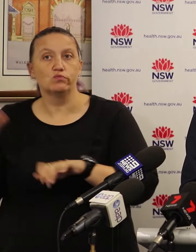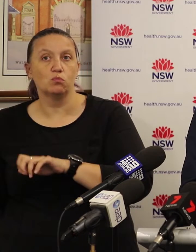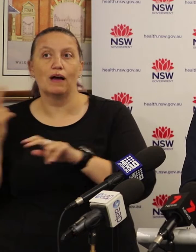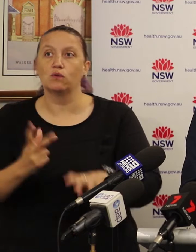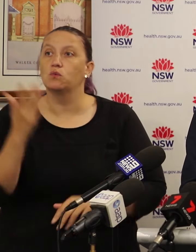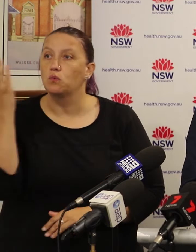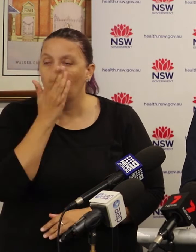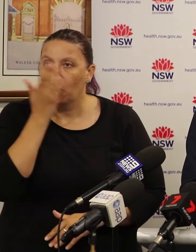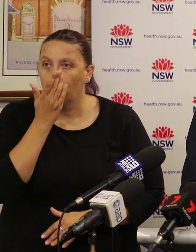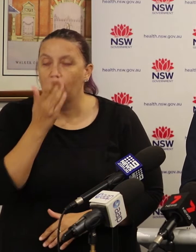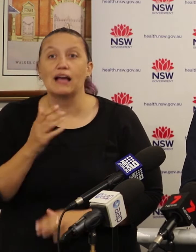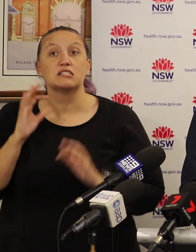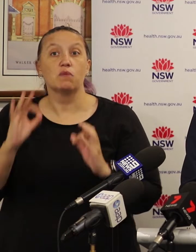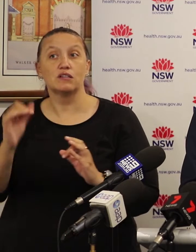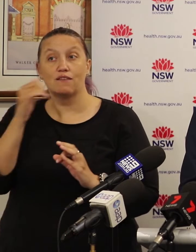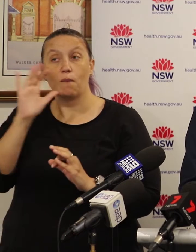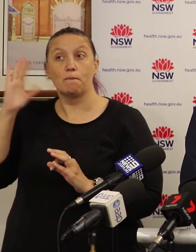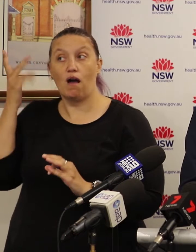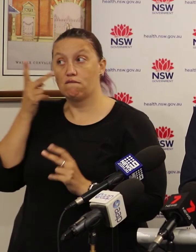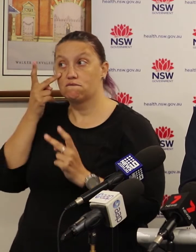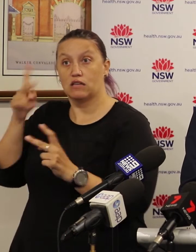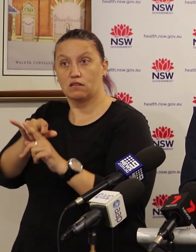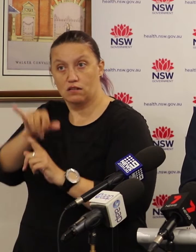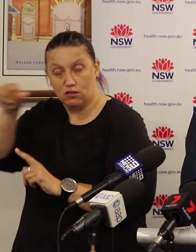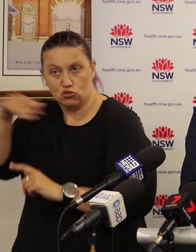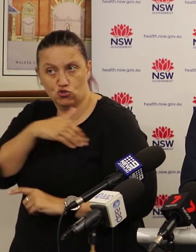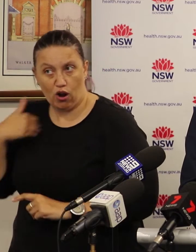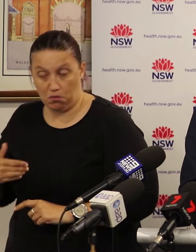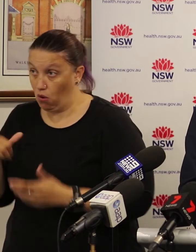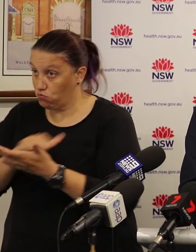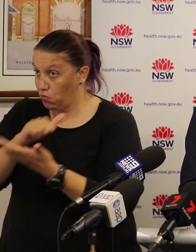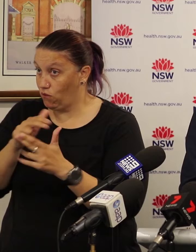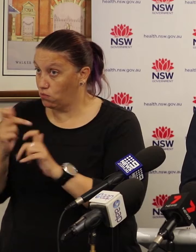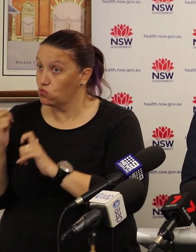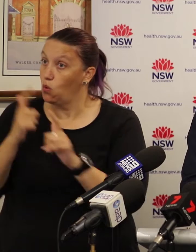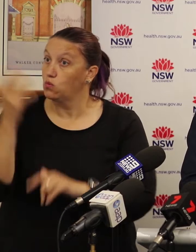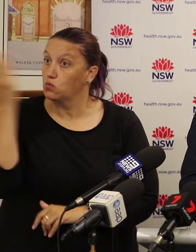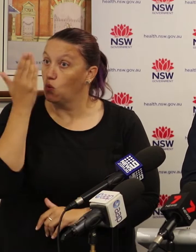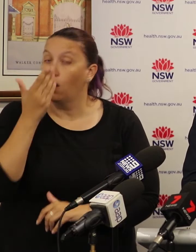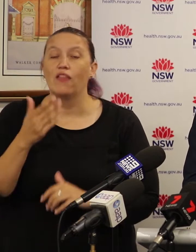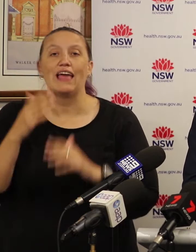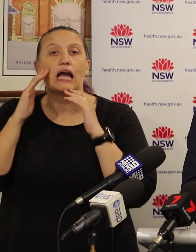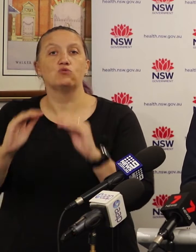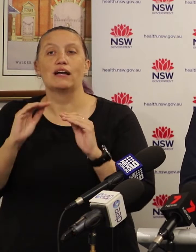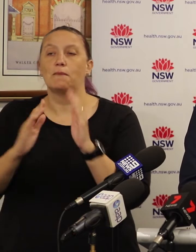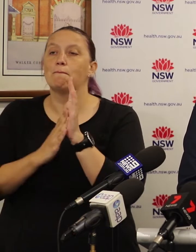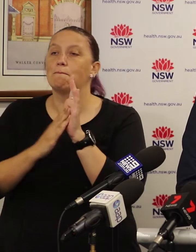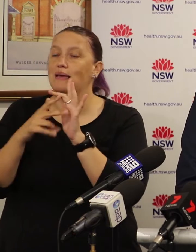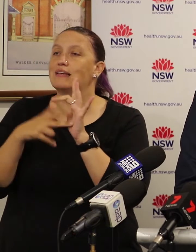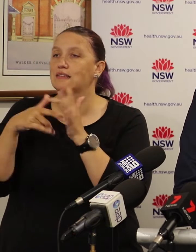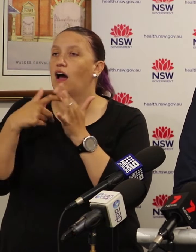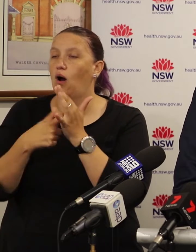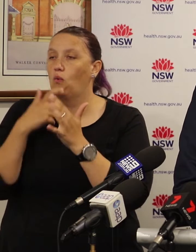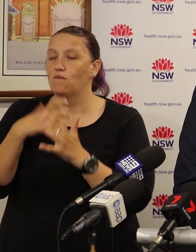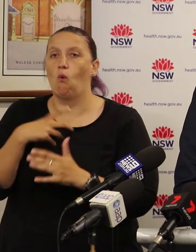those children who may have been in China to attend our schools. The Minister will have more to say on this, and the Minister of Education